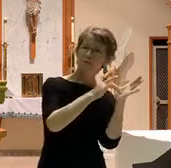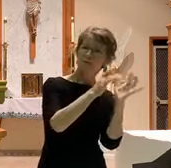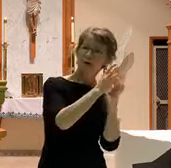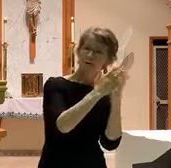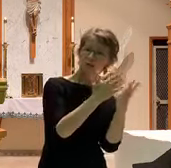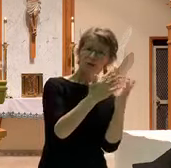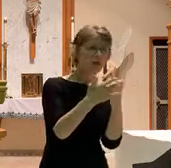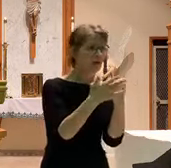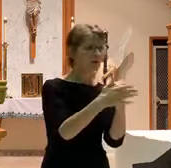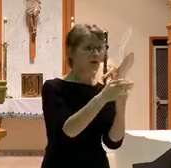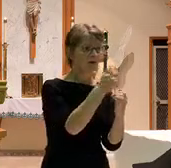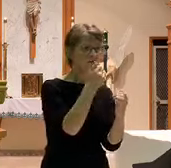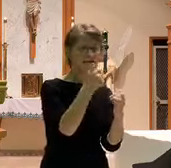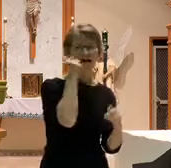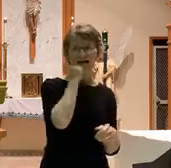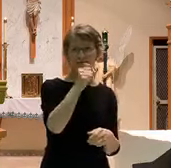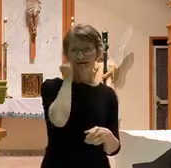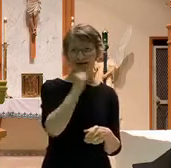day.